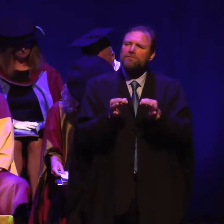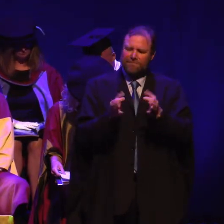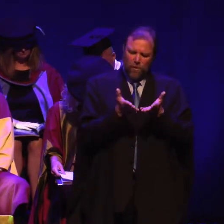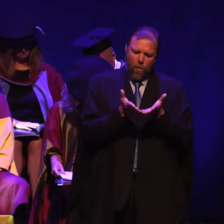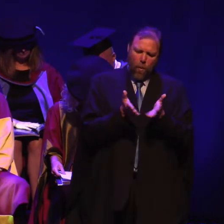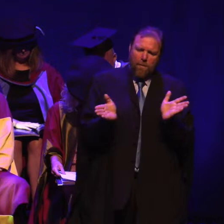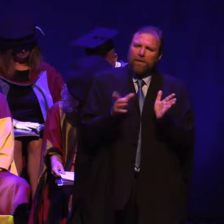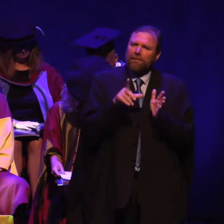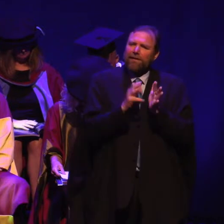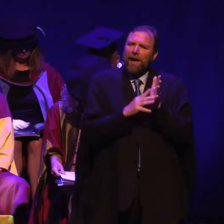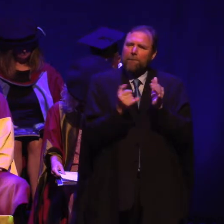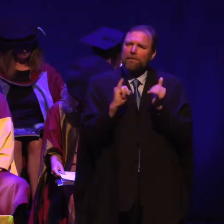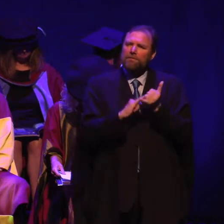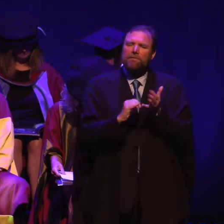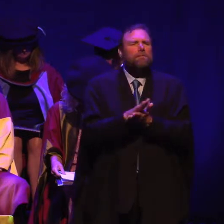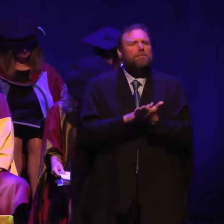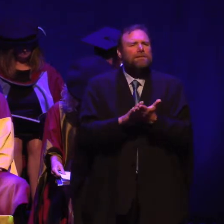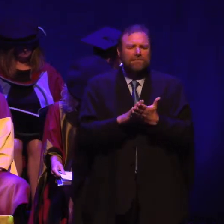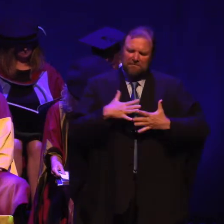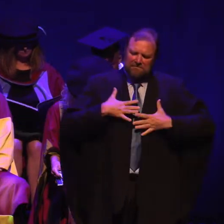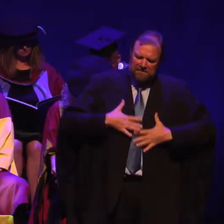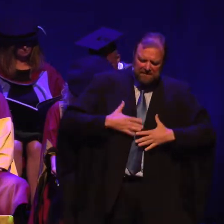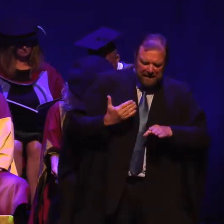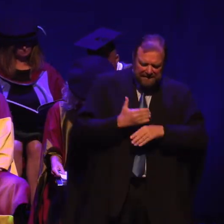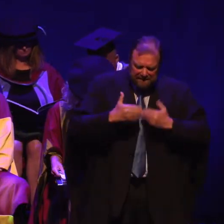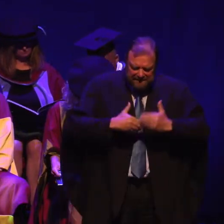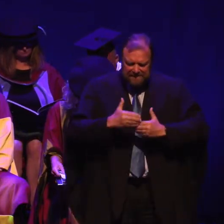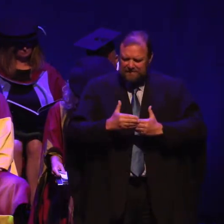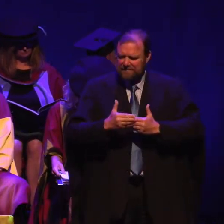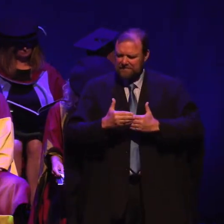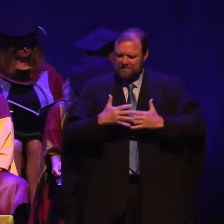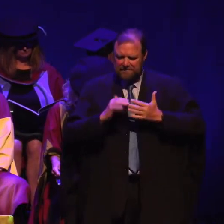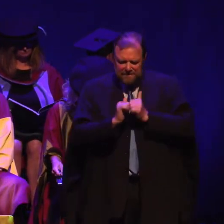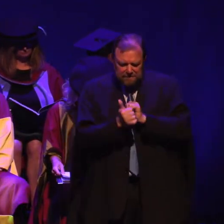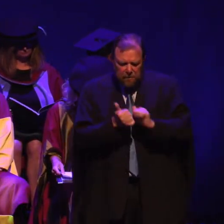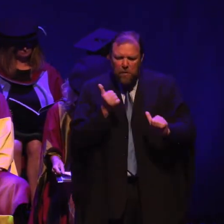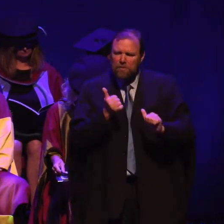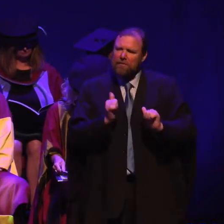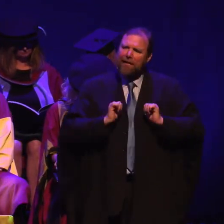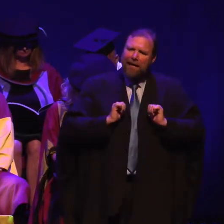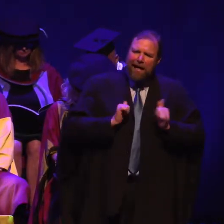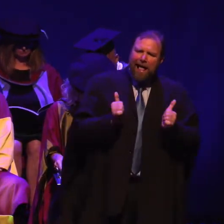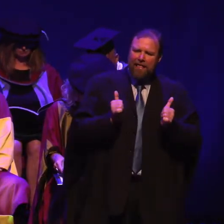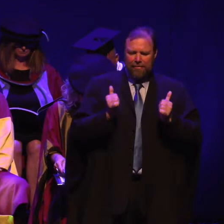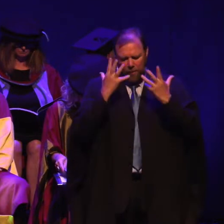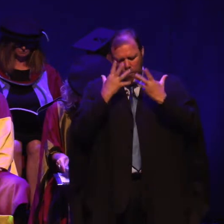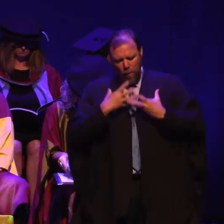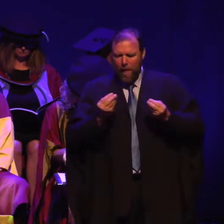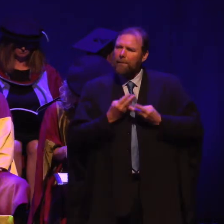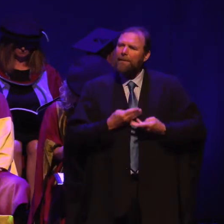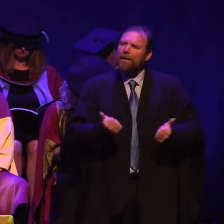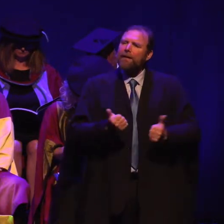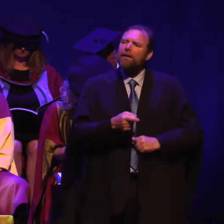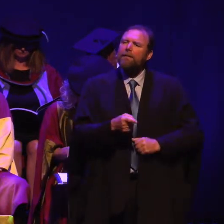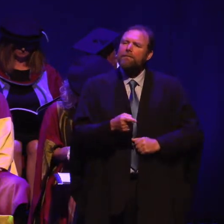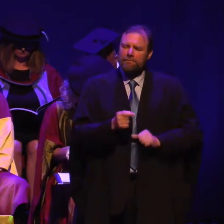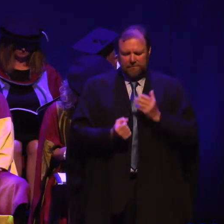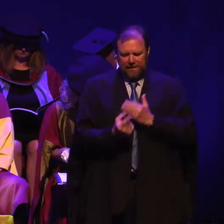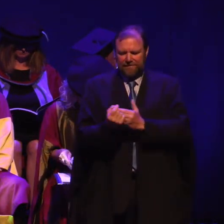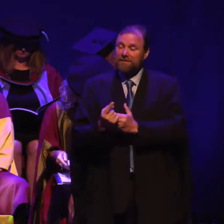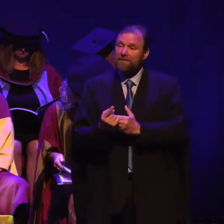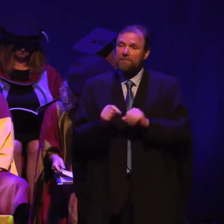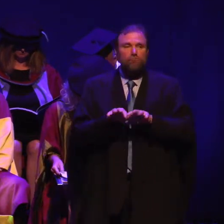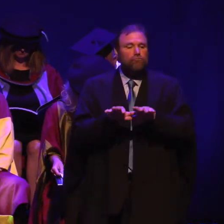which provides physical activity, sport, health and well-being opportunities to thousands of school children